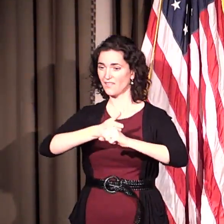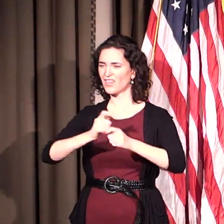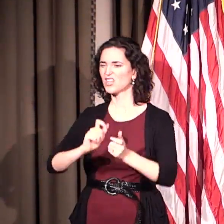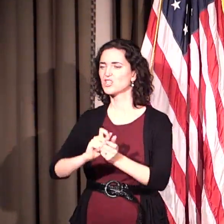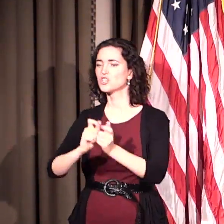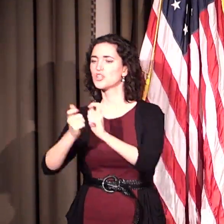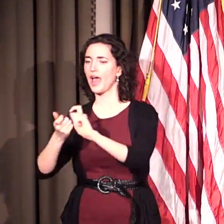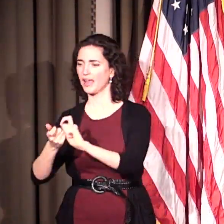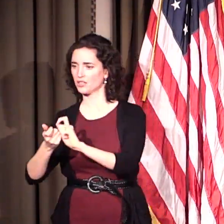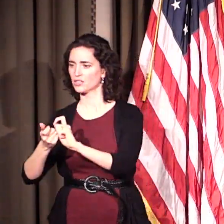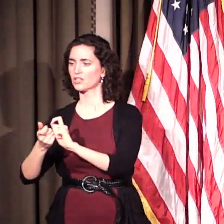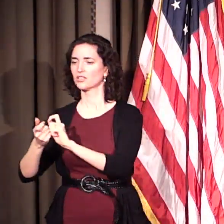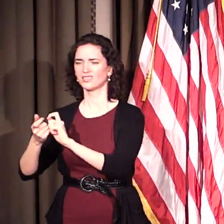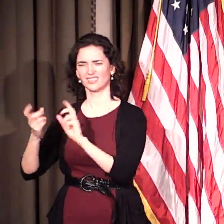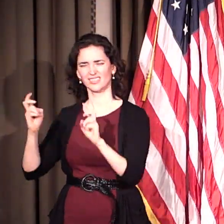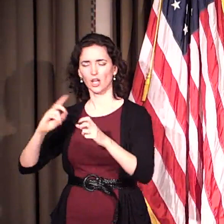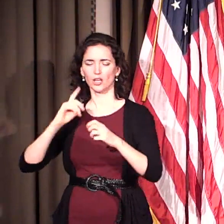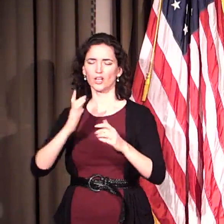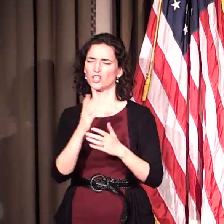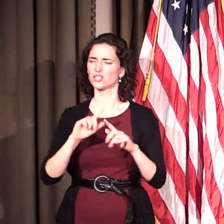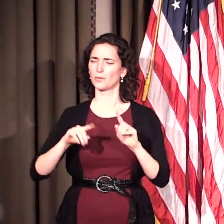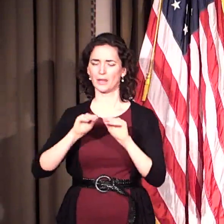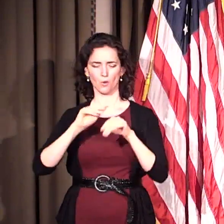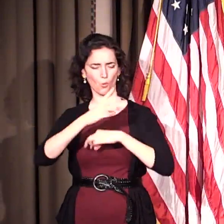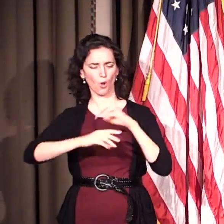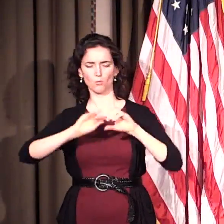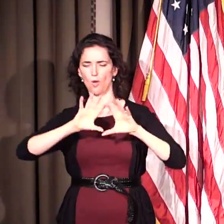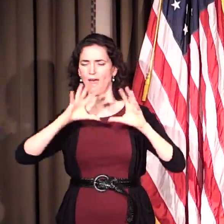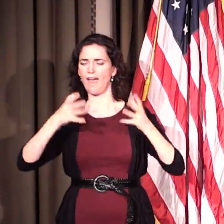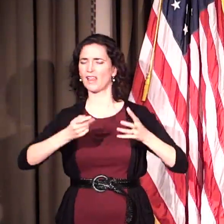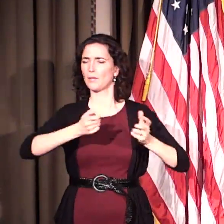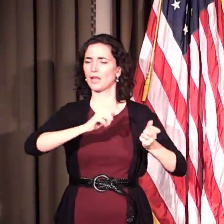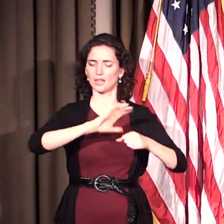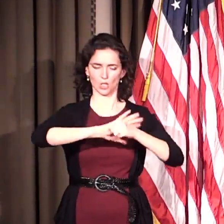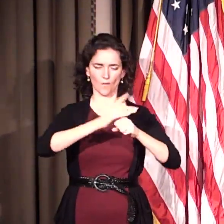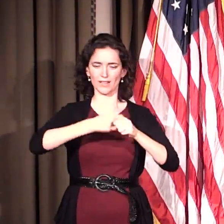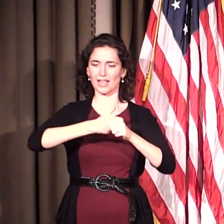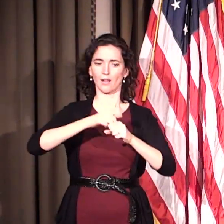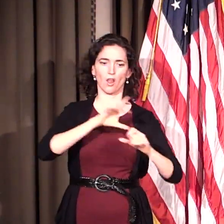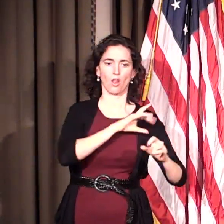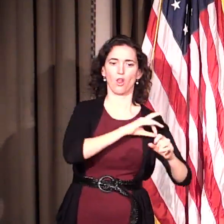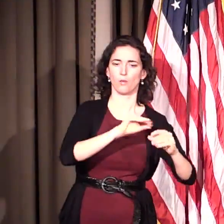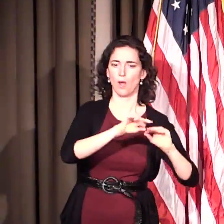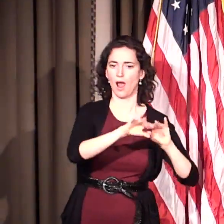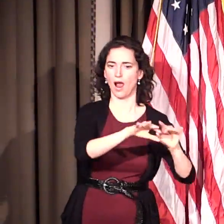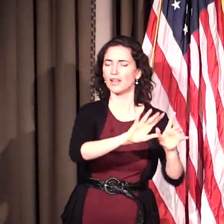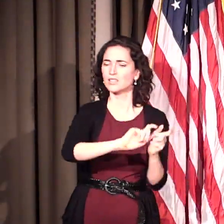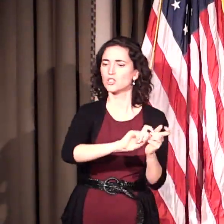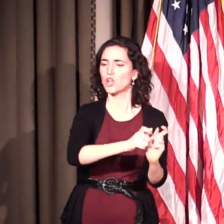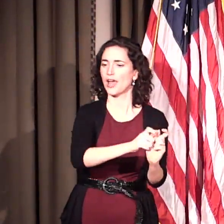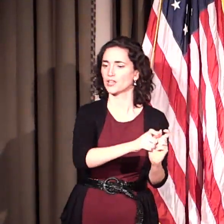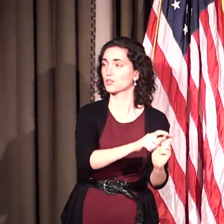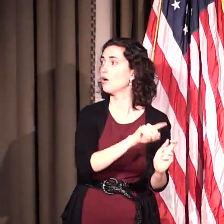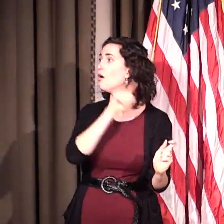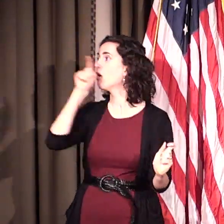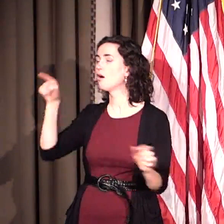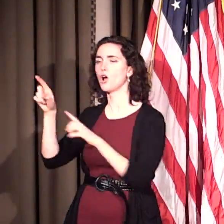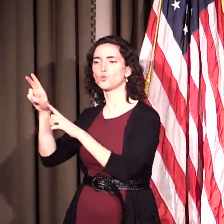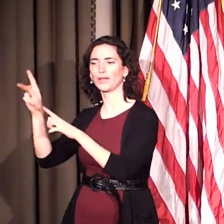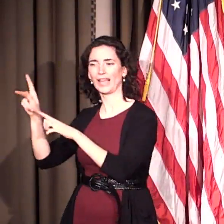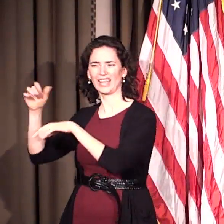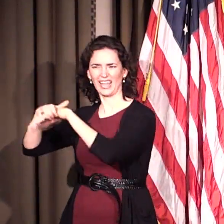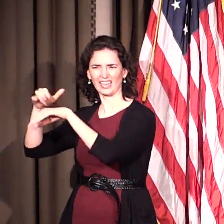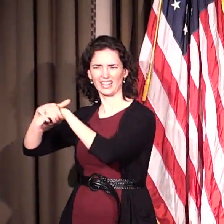UK B117 variant. This is one case in the Region 1 or the Greater New Orleans area, which is where the first case was